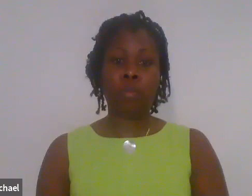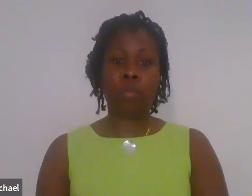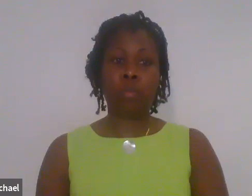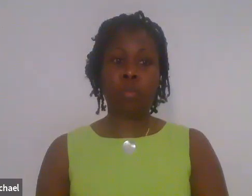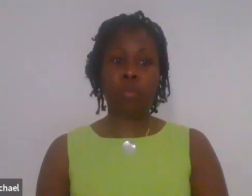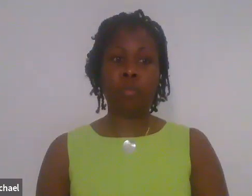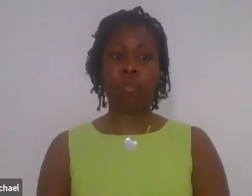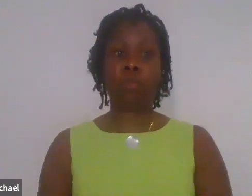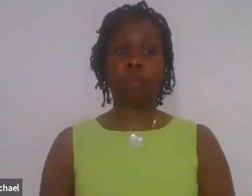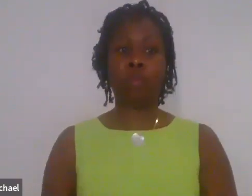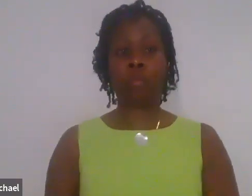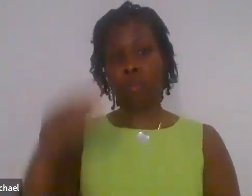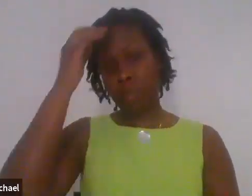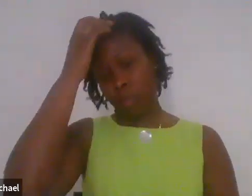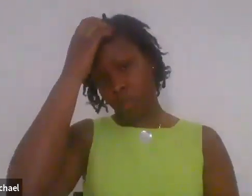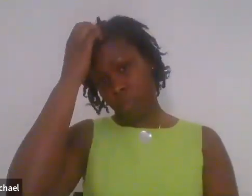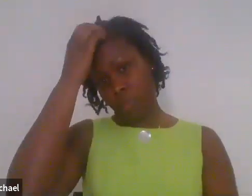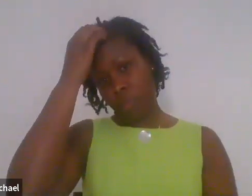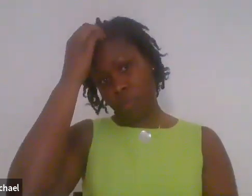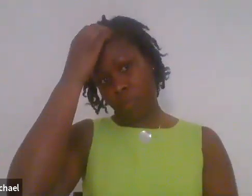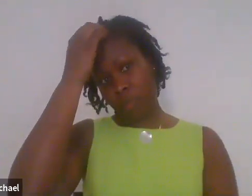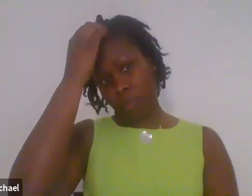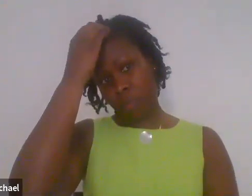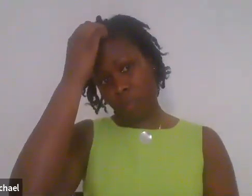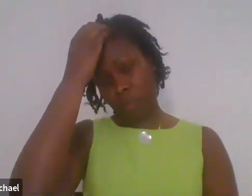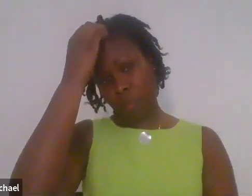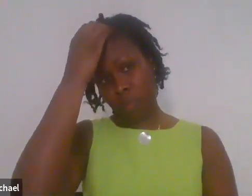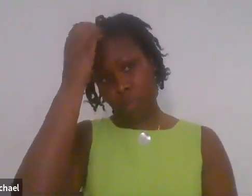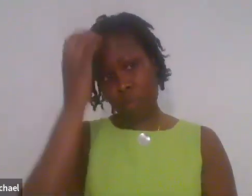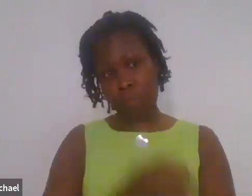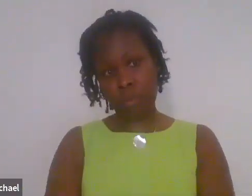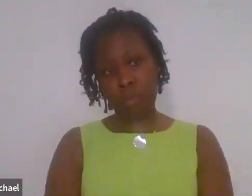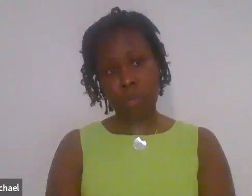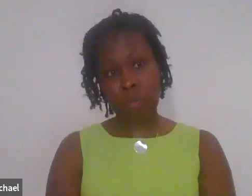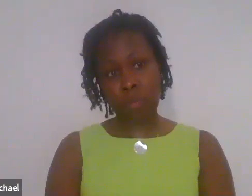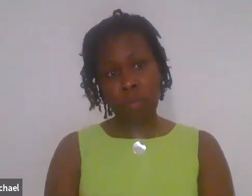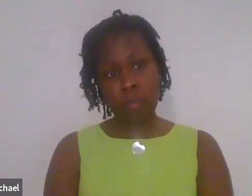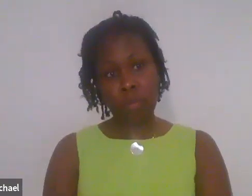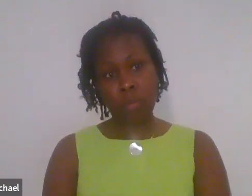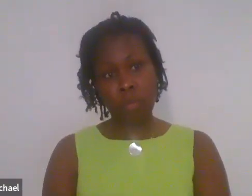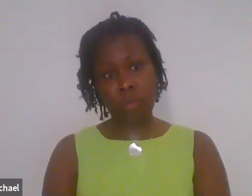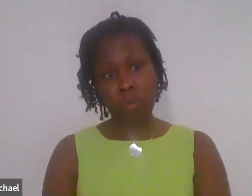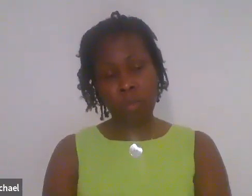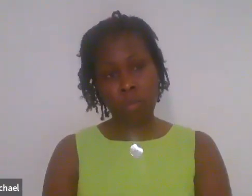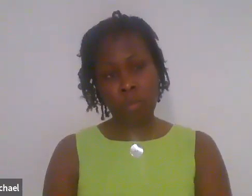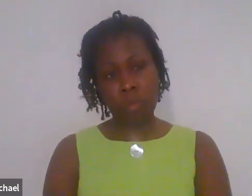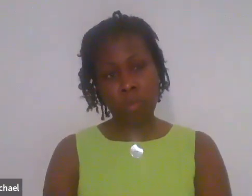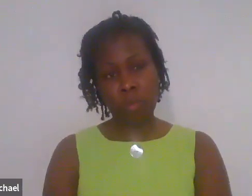UNICEF's Global Partnership on Children with Disability. She's also a board of director at the National Council of Persons